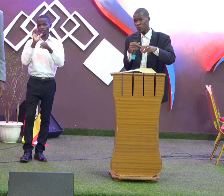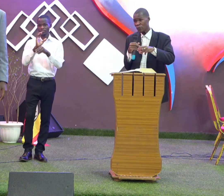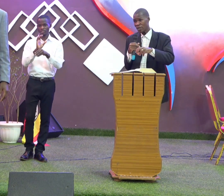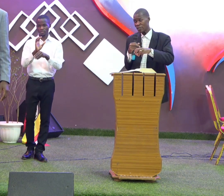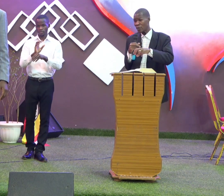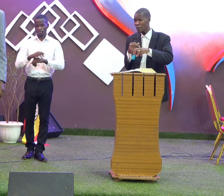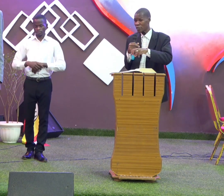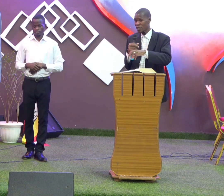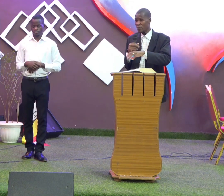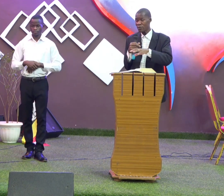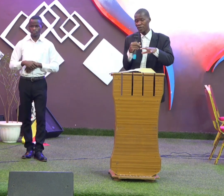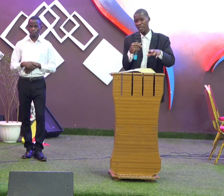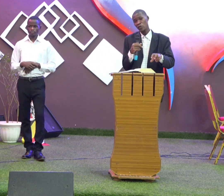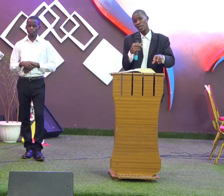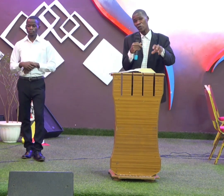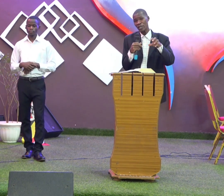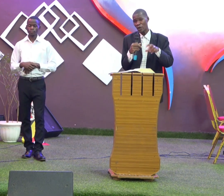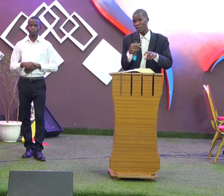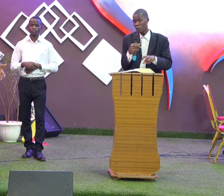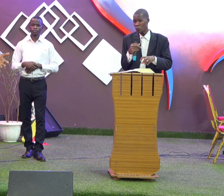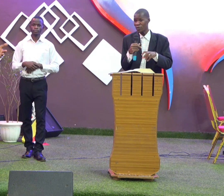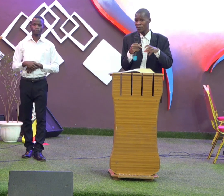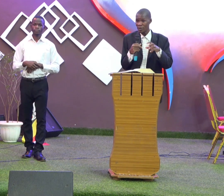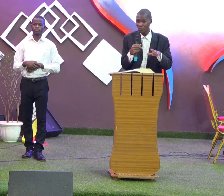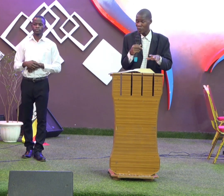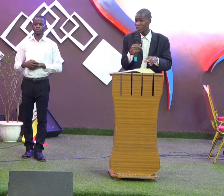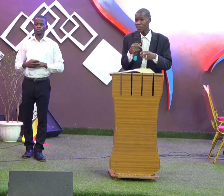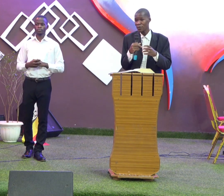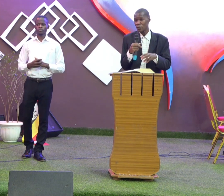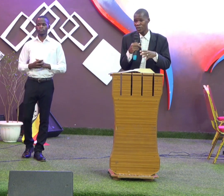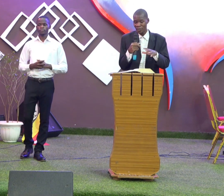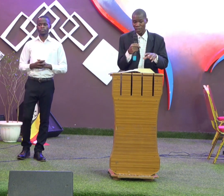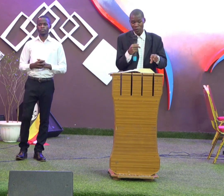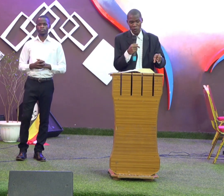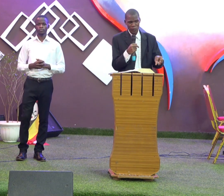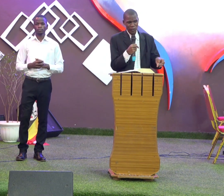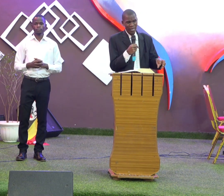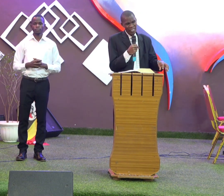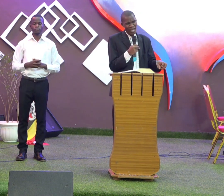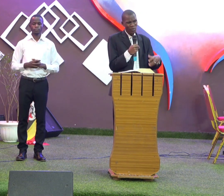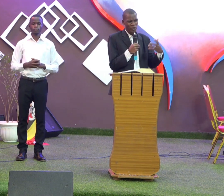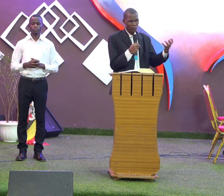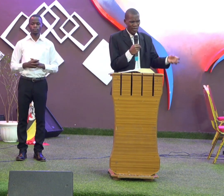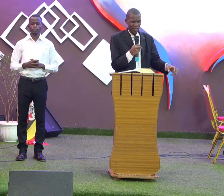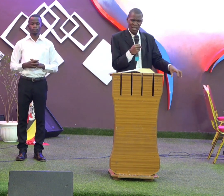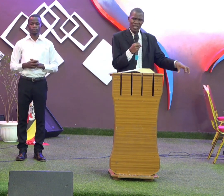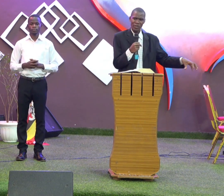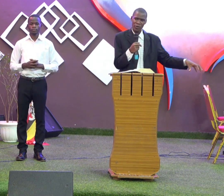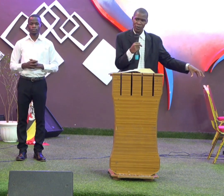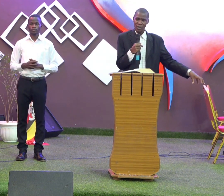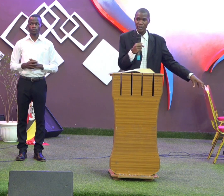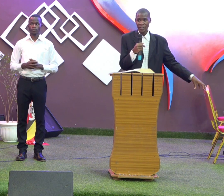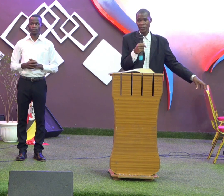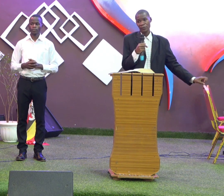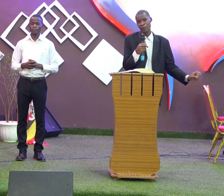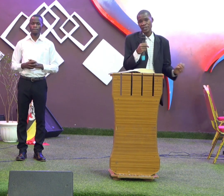was moving as a mad person around the village. And when I went, I wanted to pray for him, but it was difficult to get him. But because of that, some little money that he